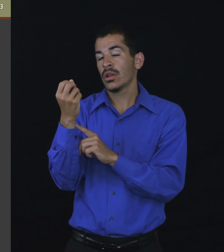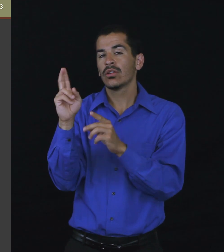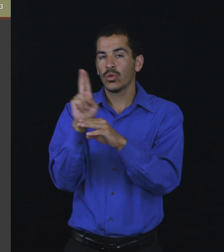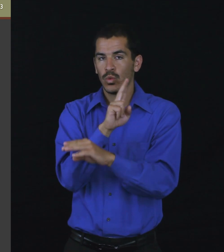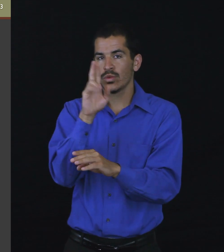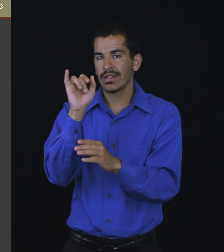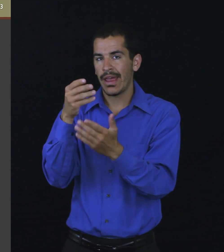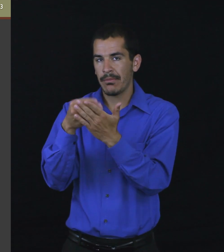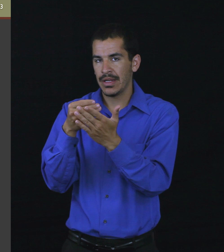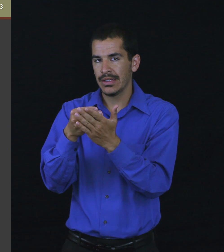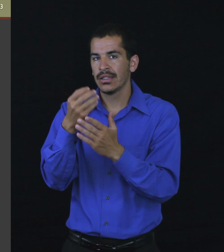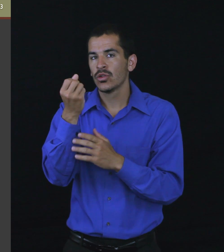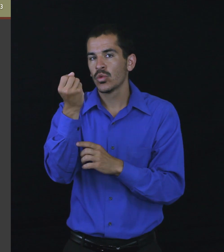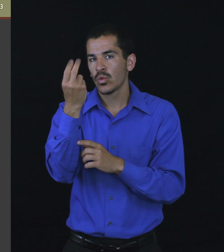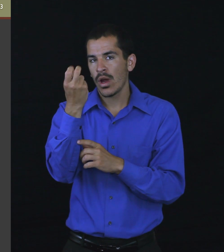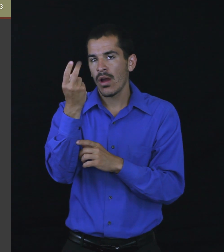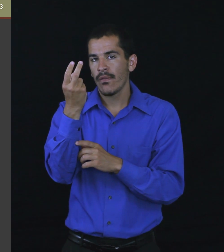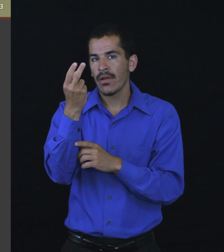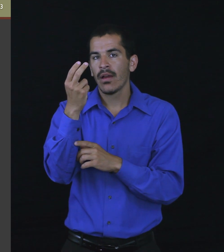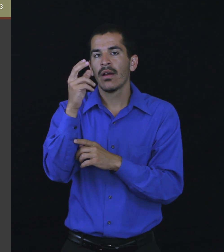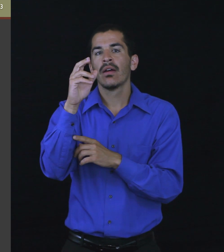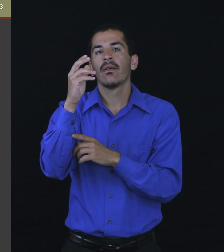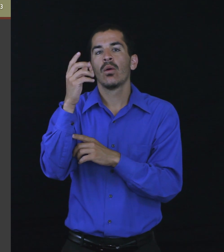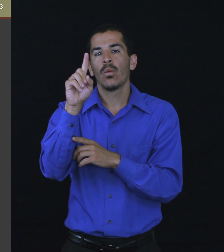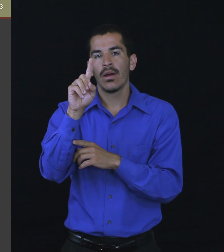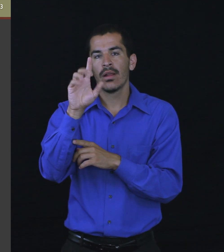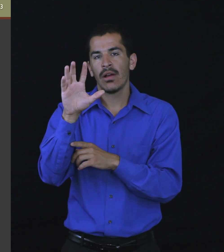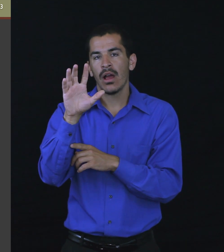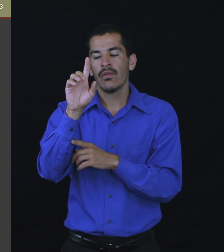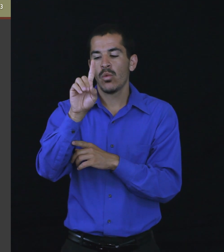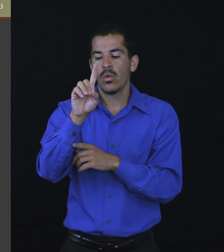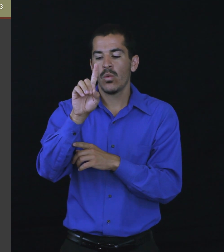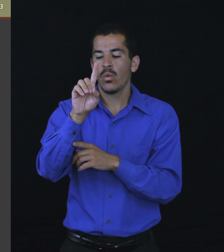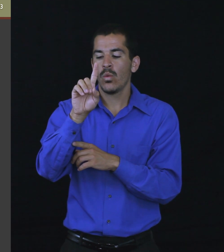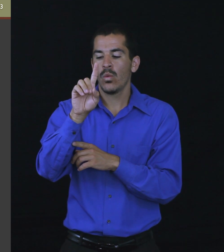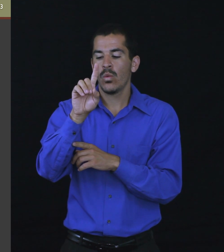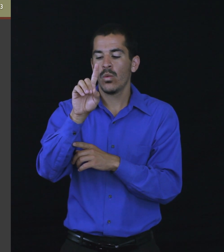12/1558, the funds that expire next year.